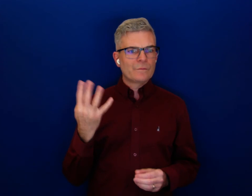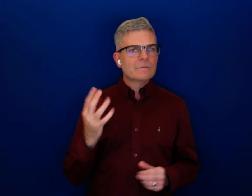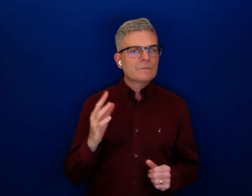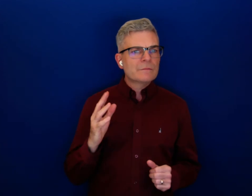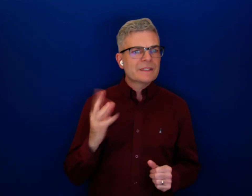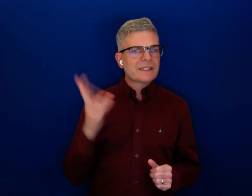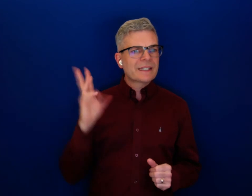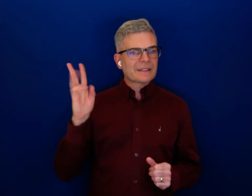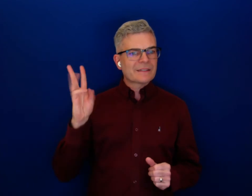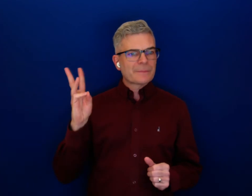6,